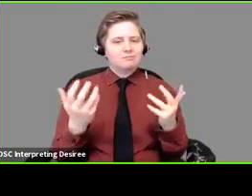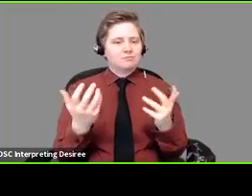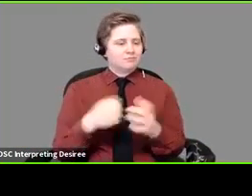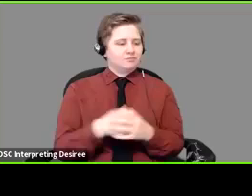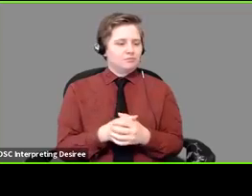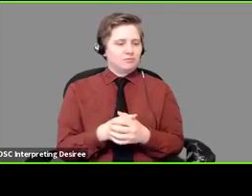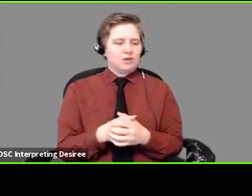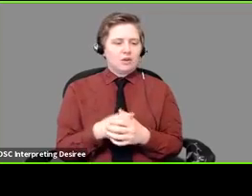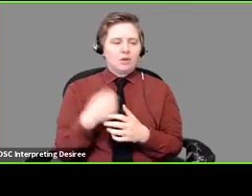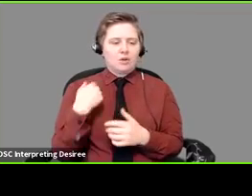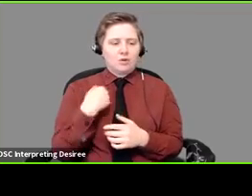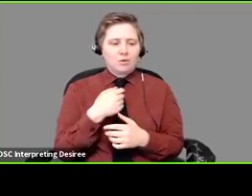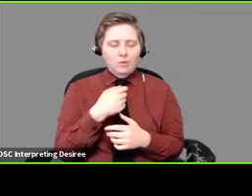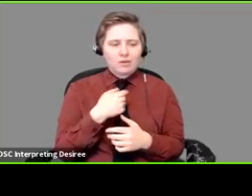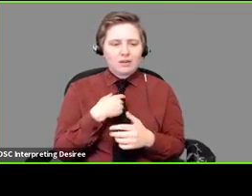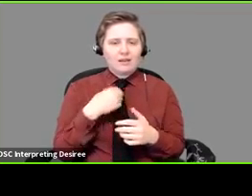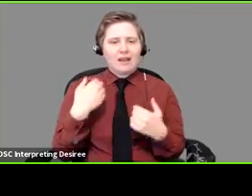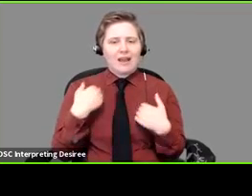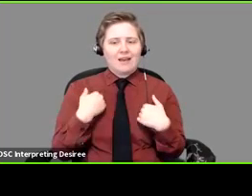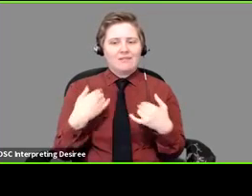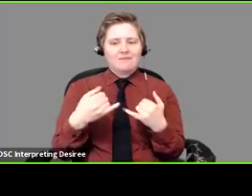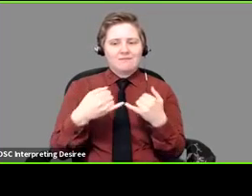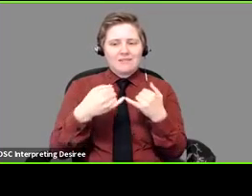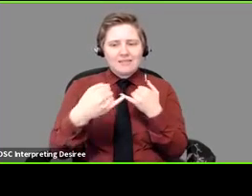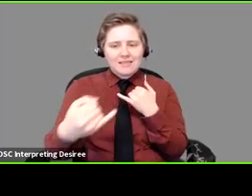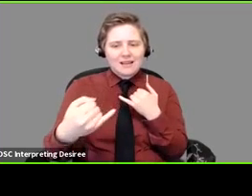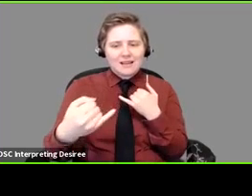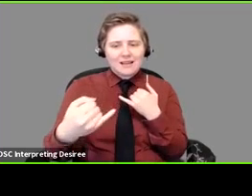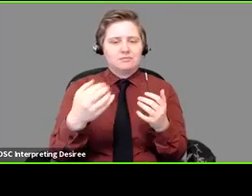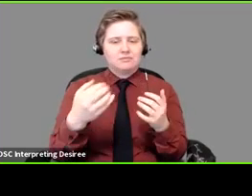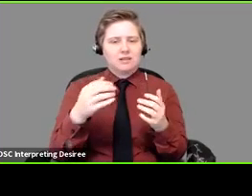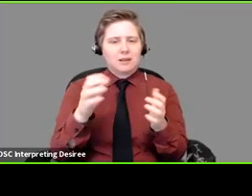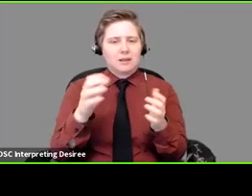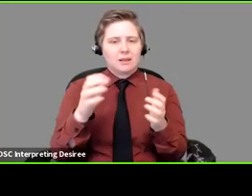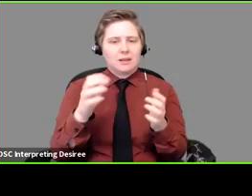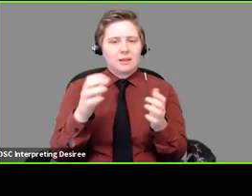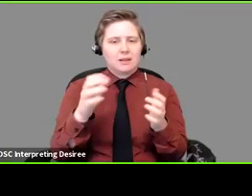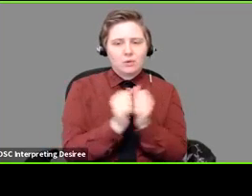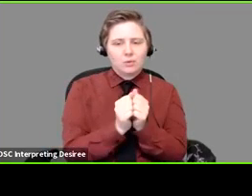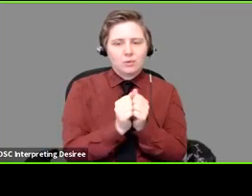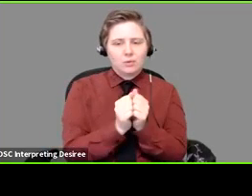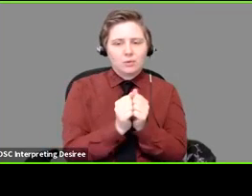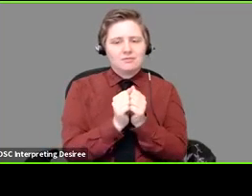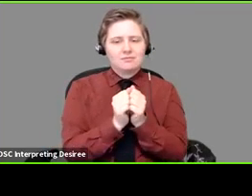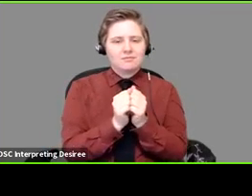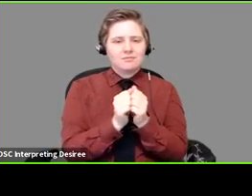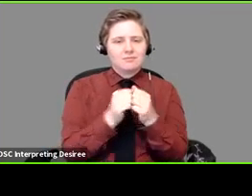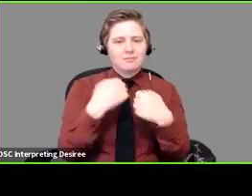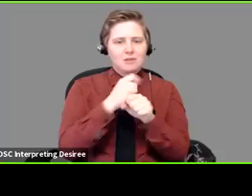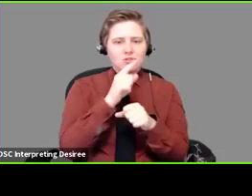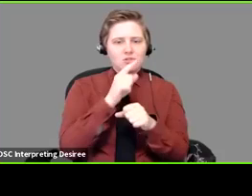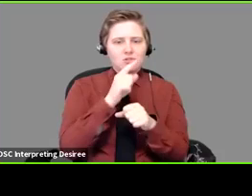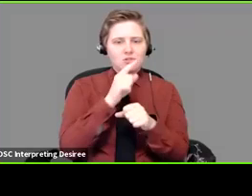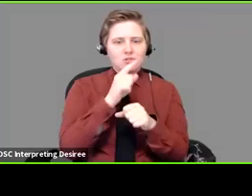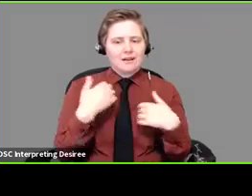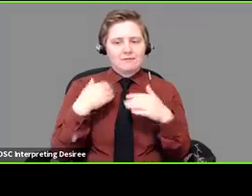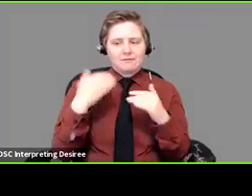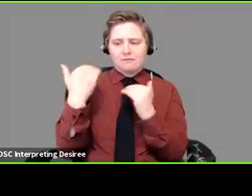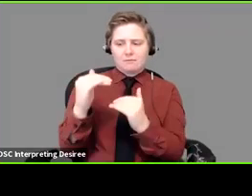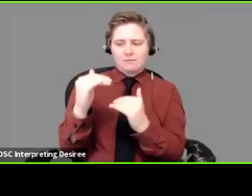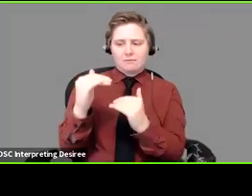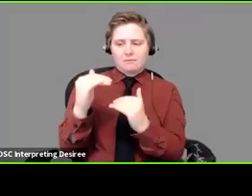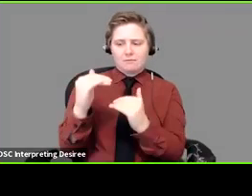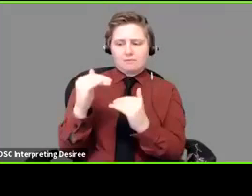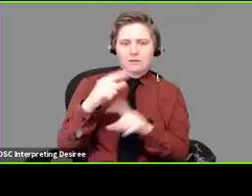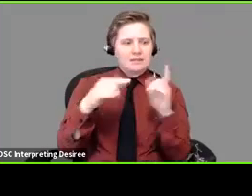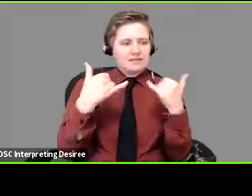walk a very fine line here relative to making sure that we can keep the virus at bay, but still have the